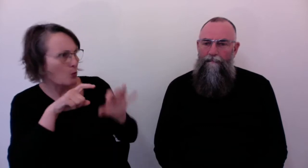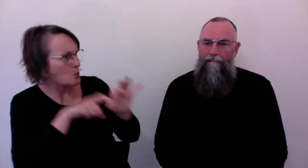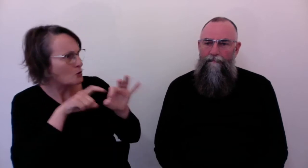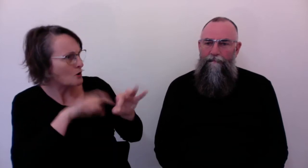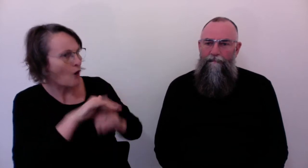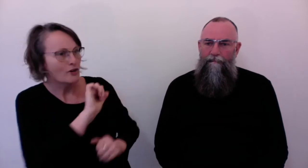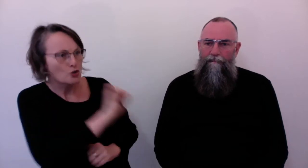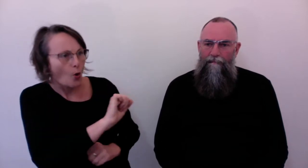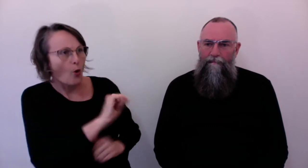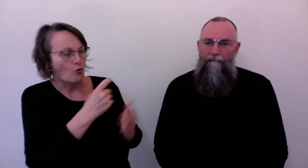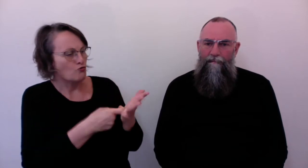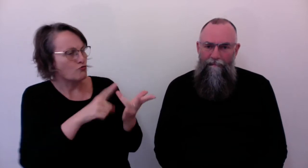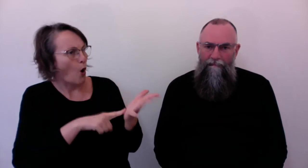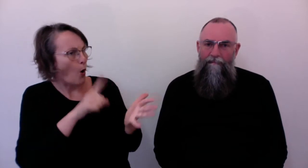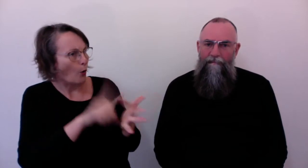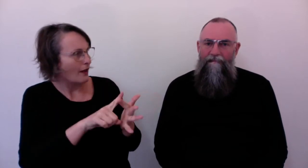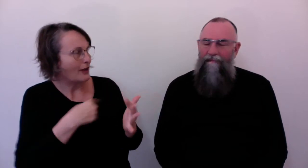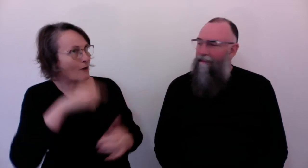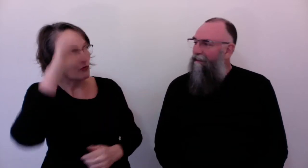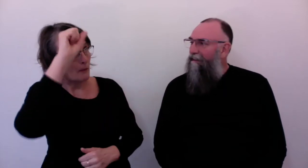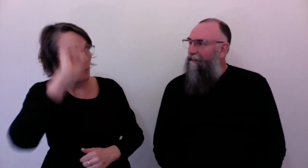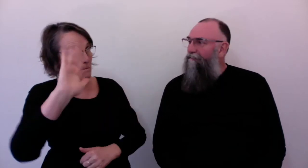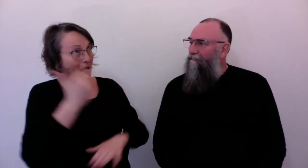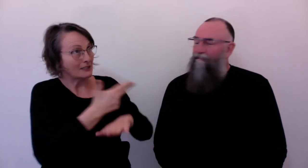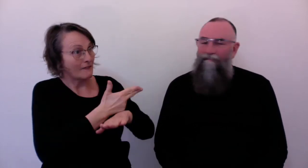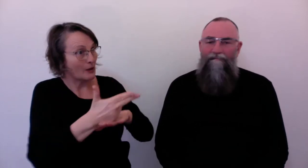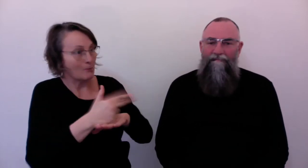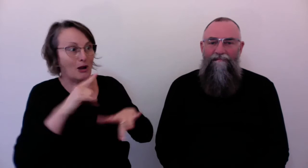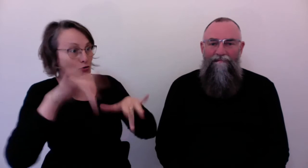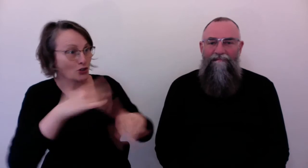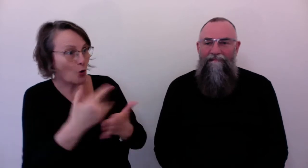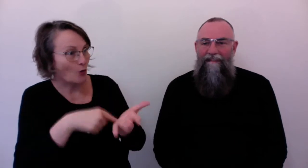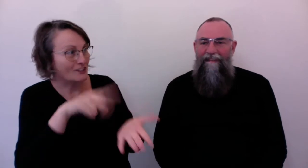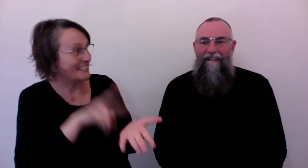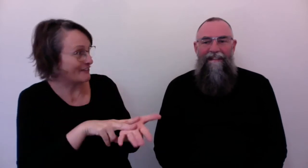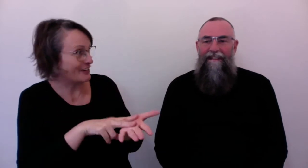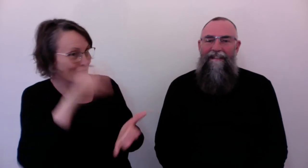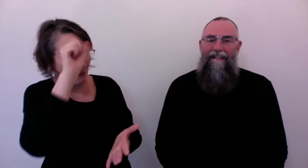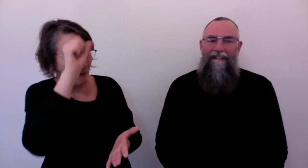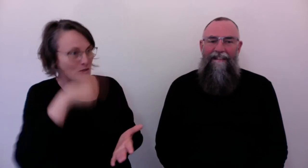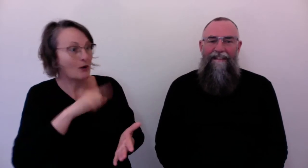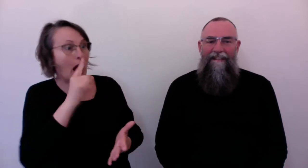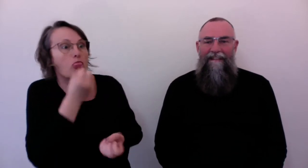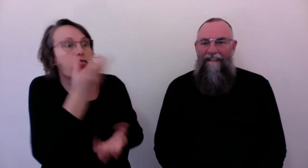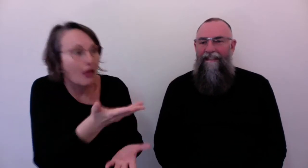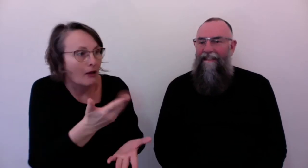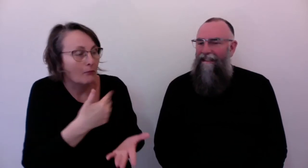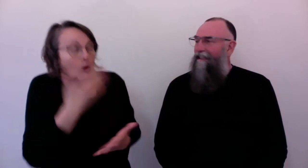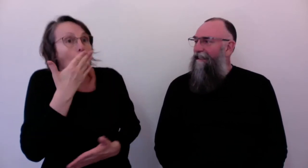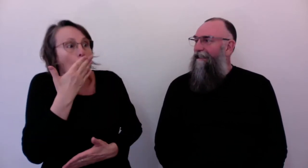role and you have to remember what they've seen versus what they haven't? Good question. They're like, oh, what about when I have this conversation with Harold at the tuck shop? And